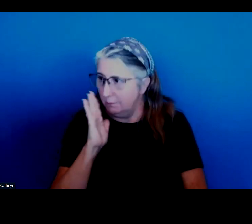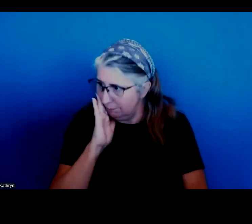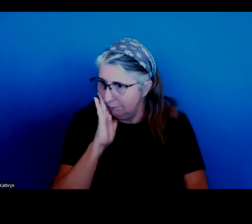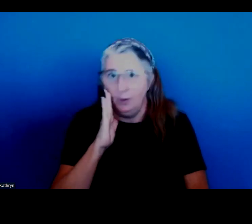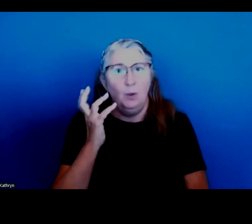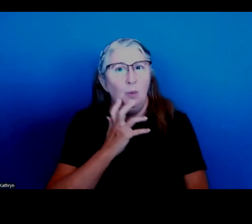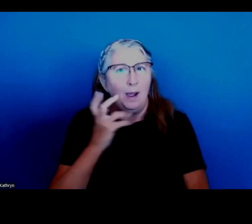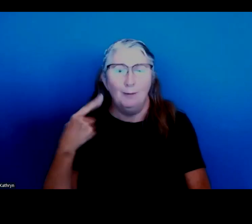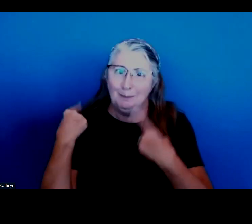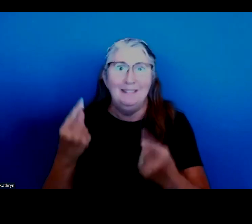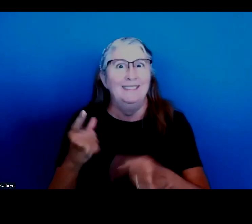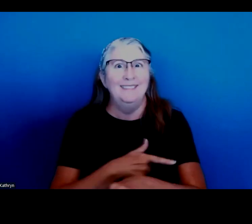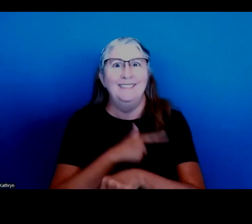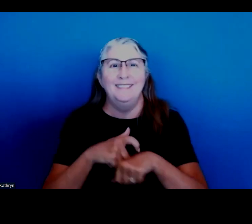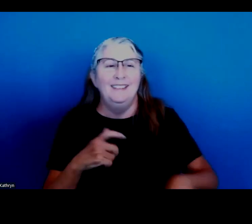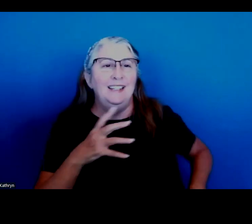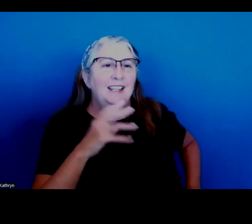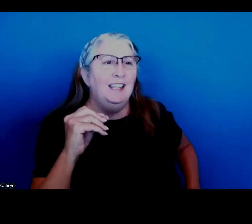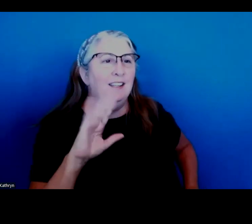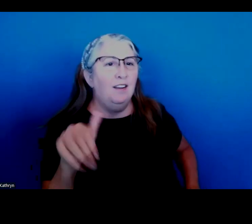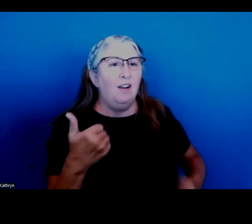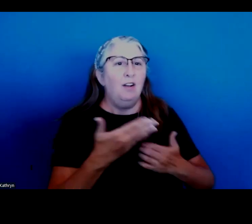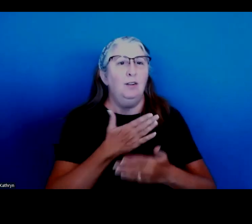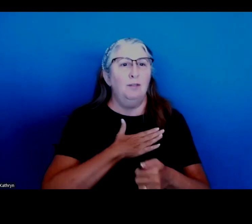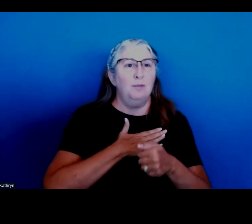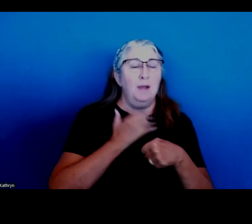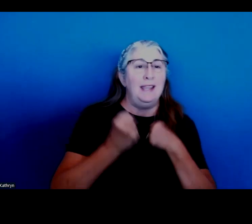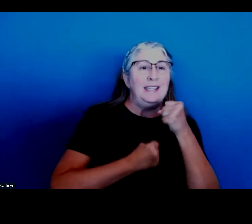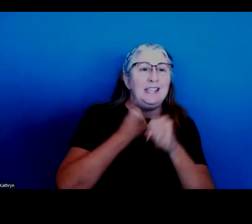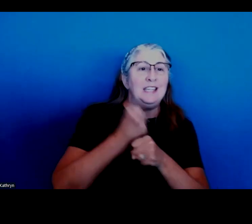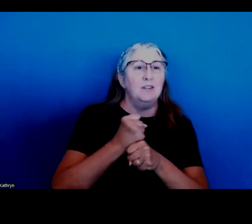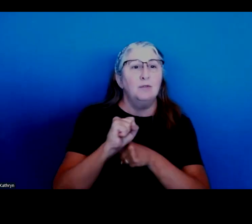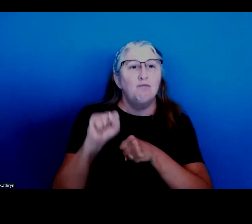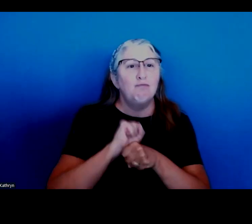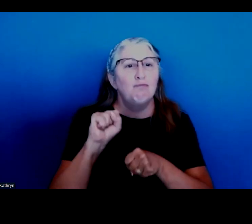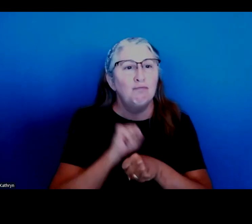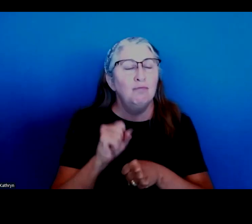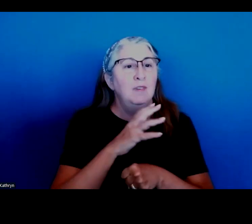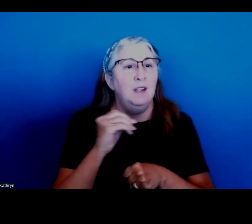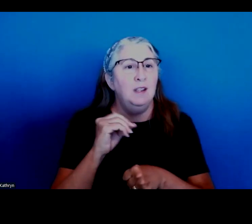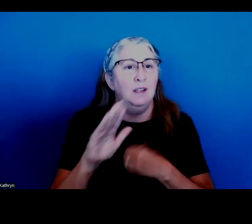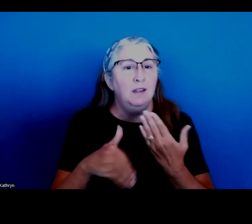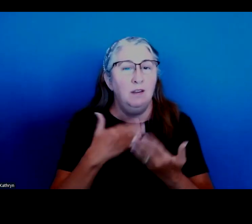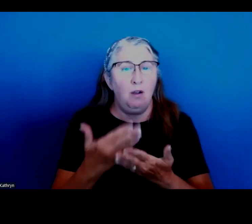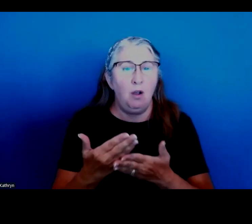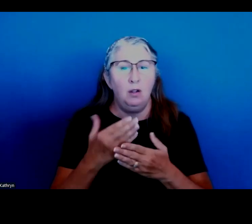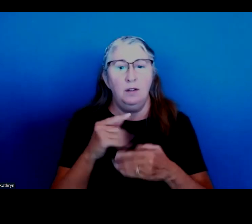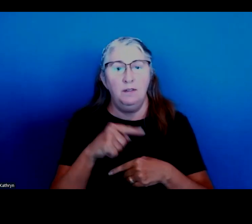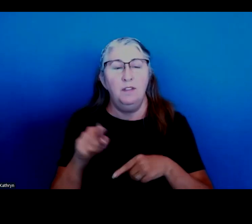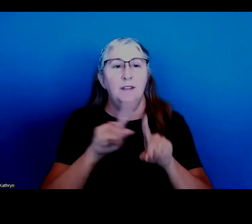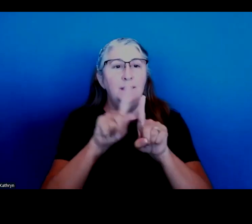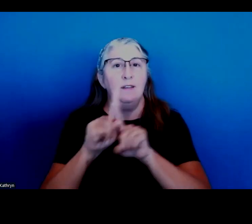realize how long it's been. And all of my years of work and in all of the many settings in which